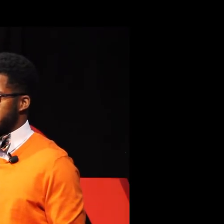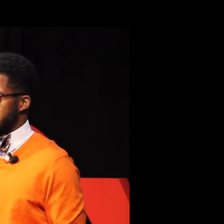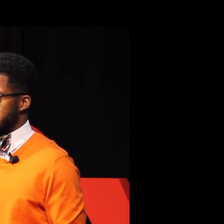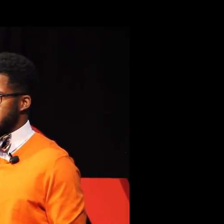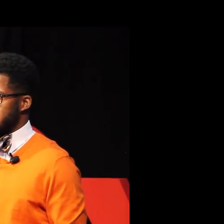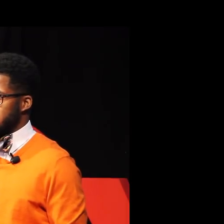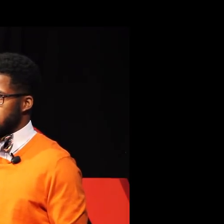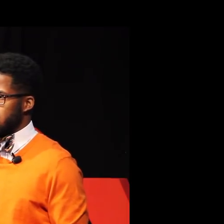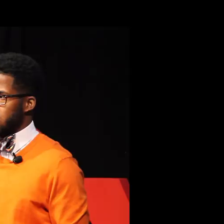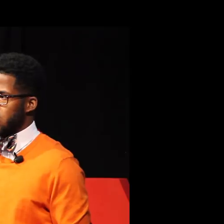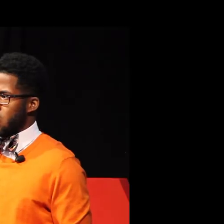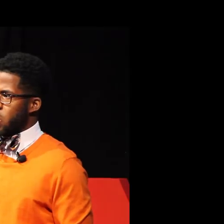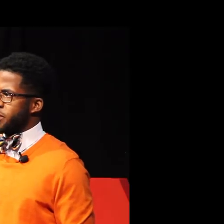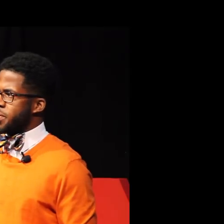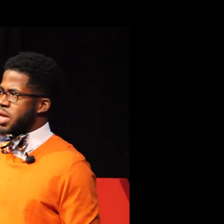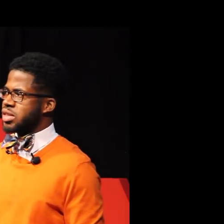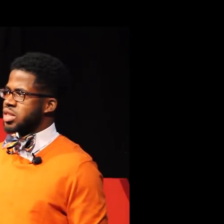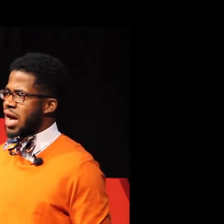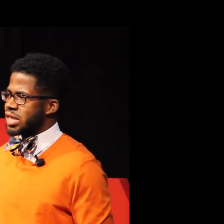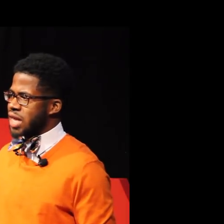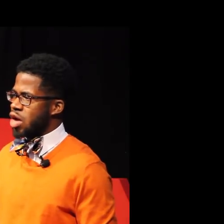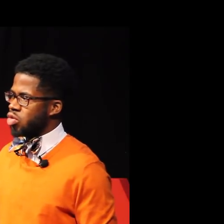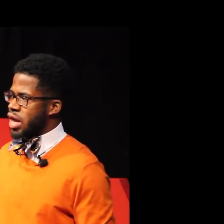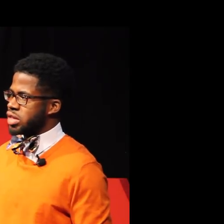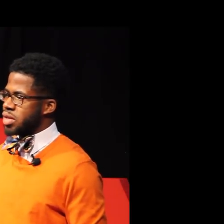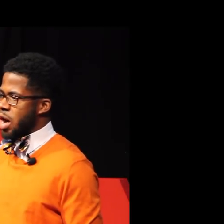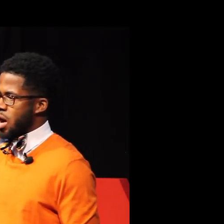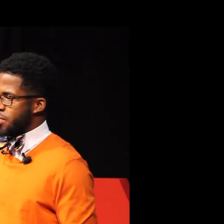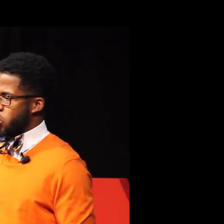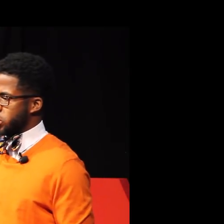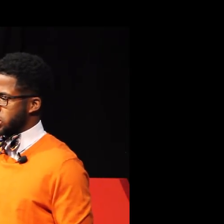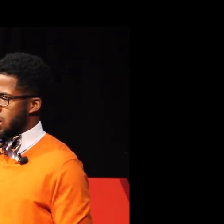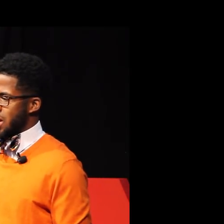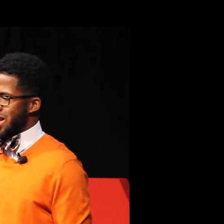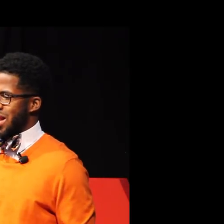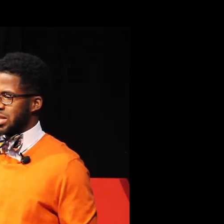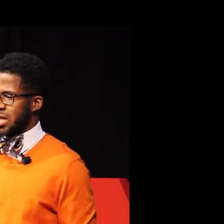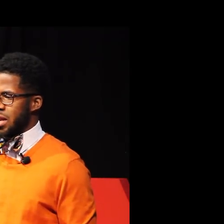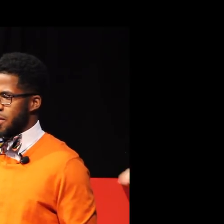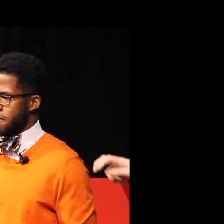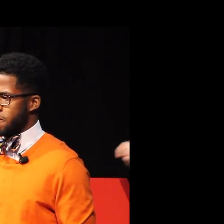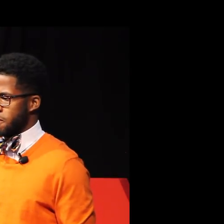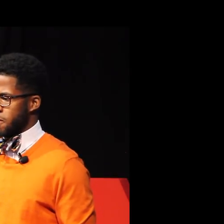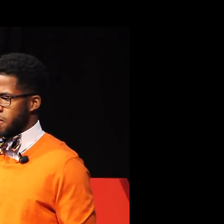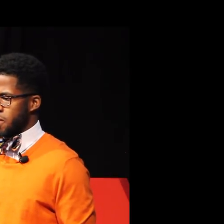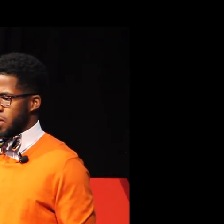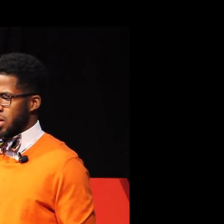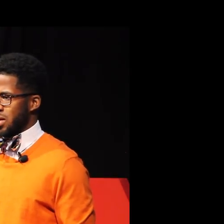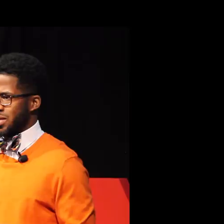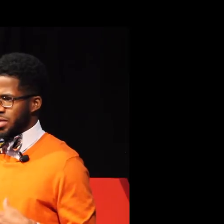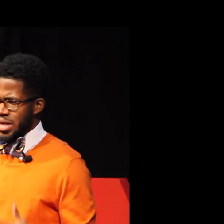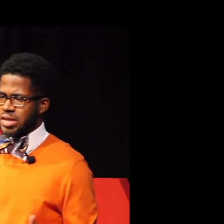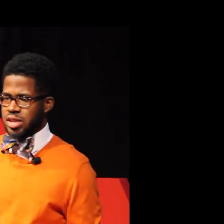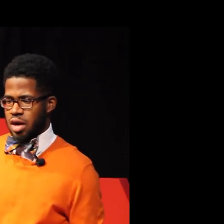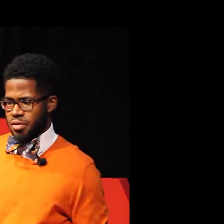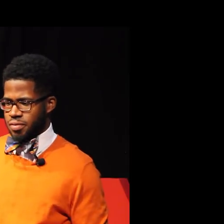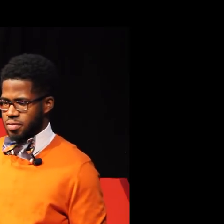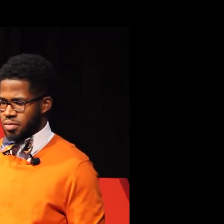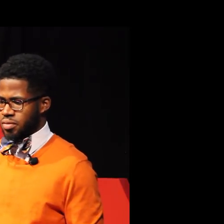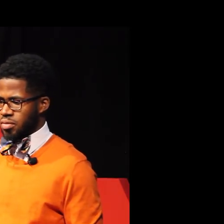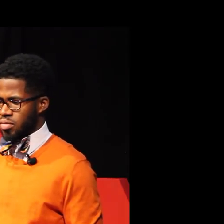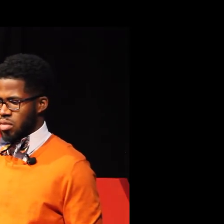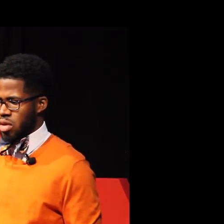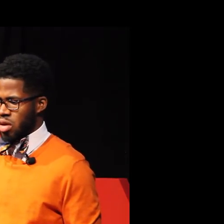around campus. One of the pieces I entitled "Letter to My Unborn Son," and in it I stated, "Dear